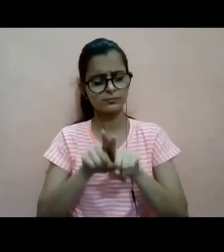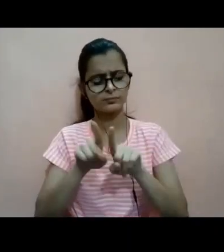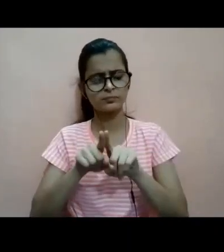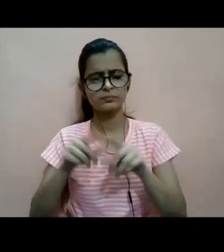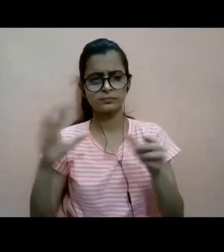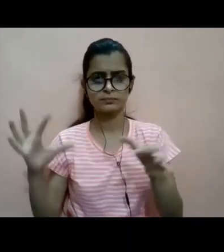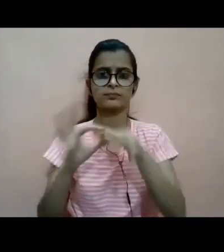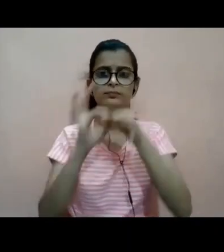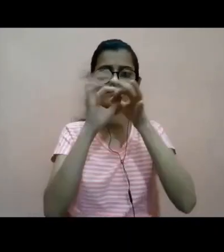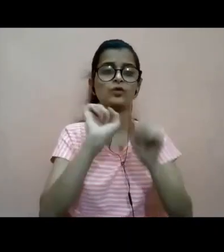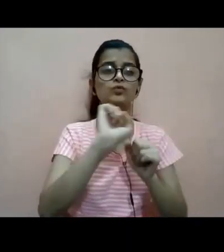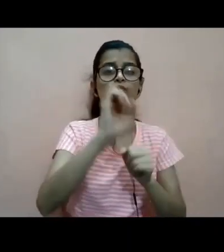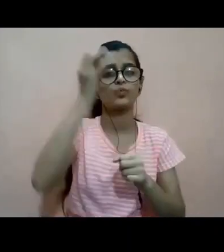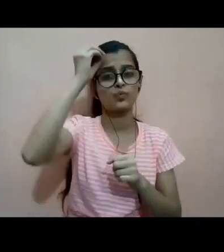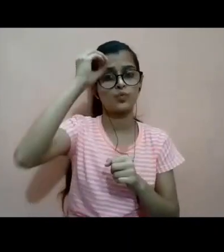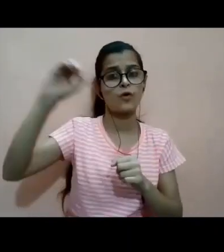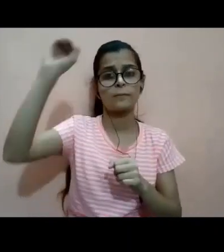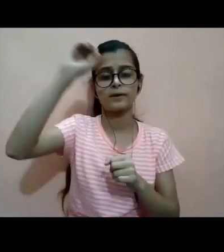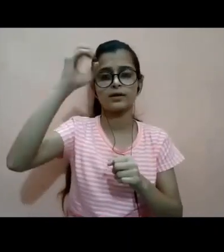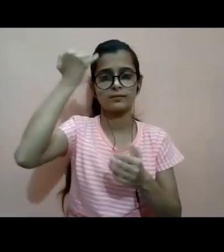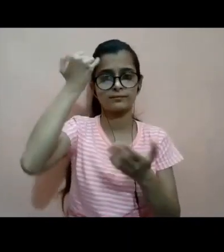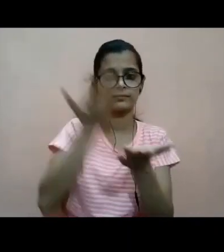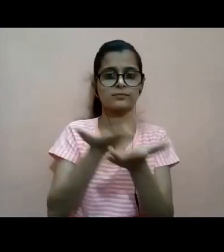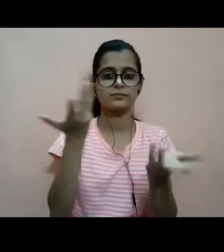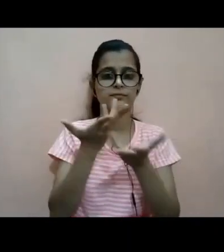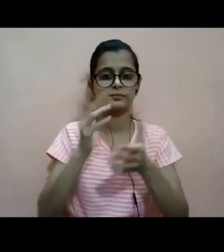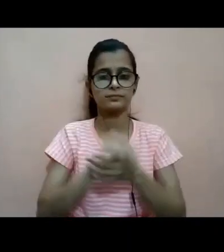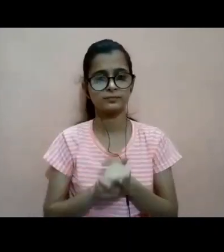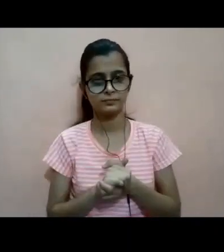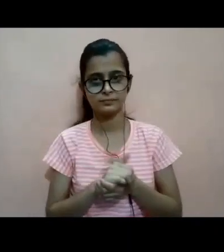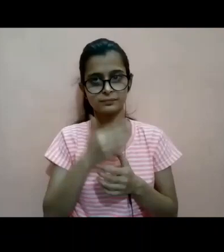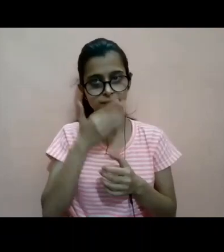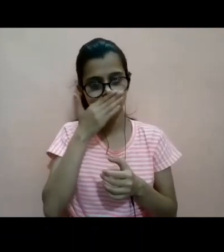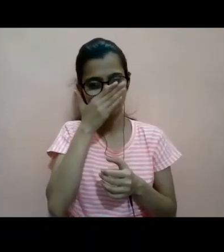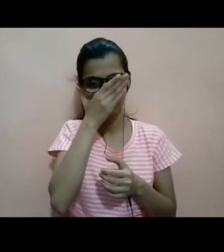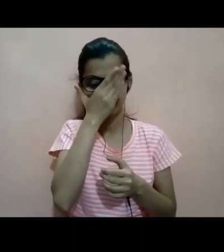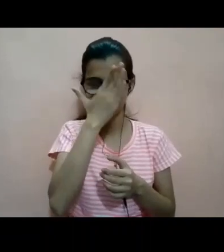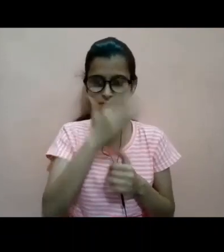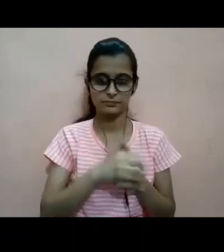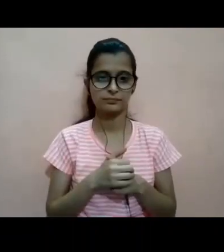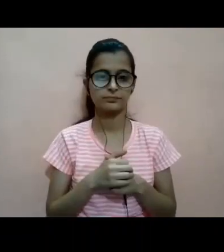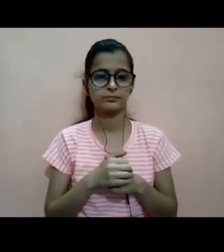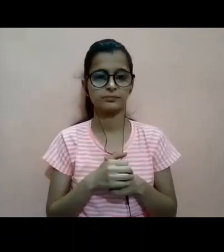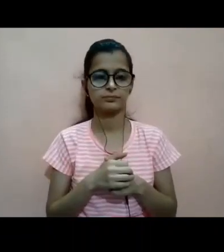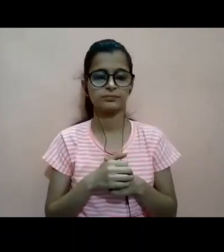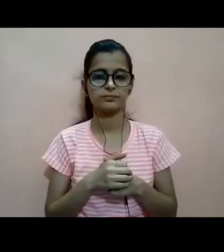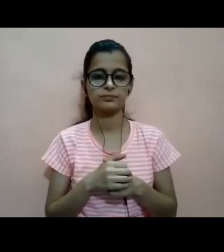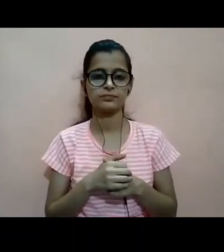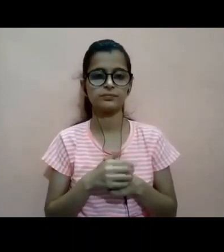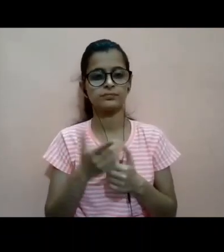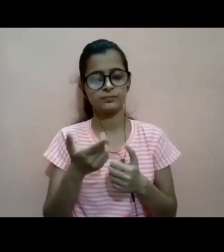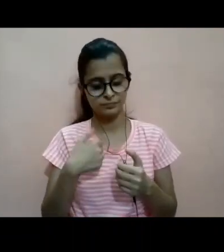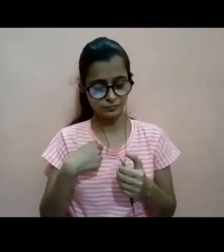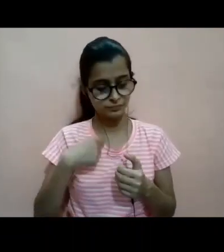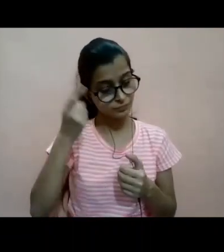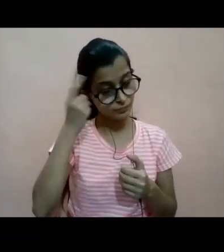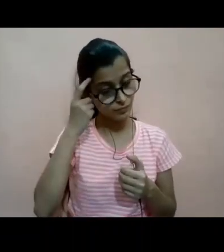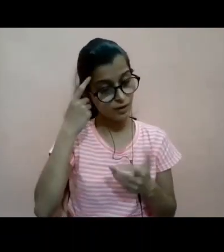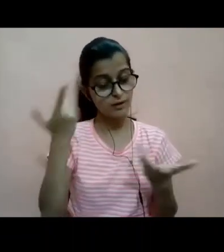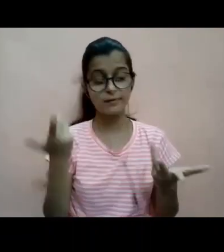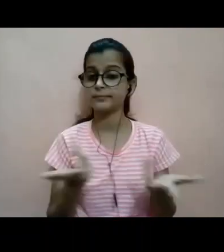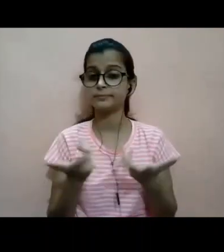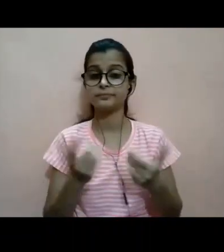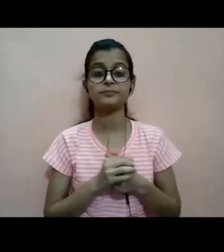is your opinion, sir? How do you overcome? Is that the question? I think that we do it